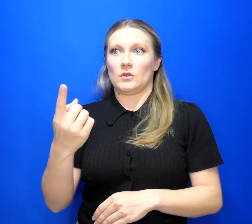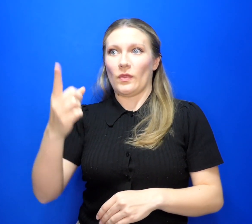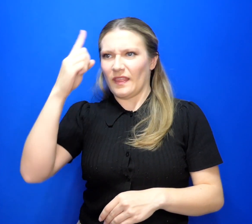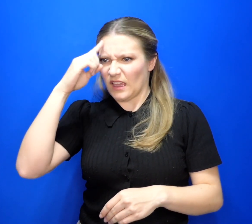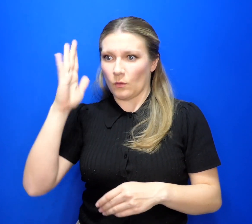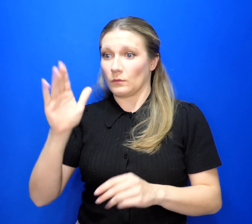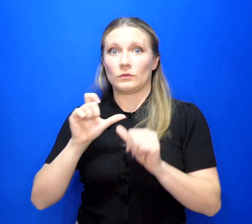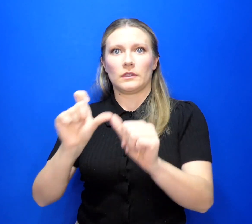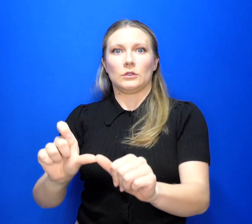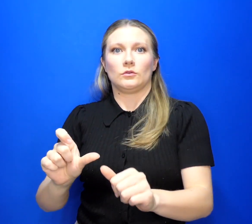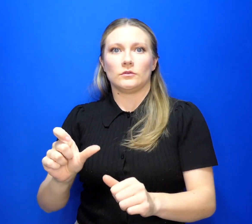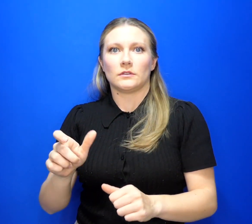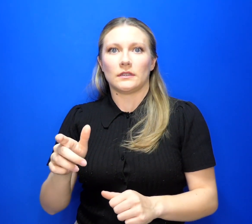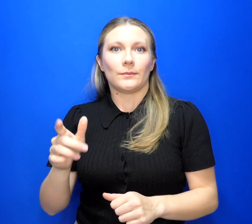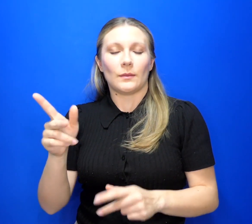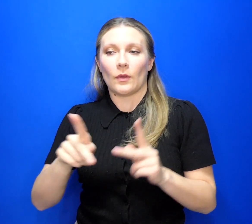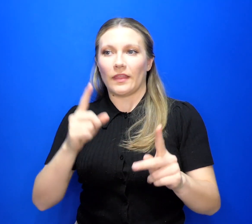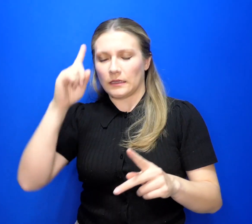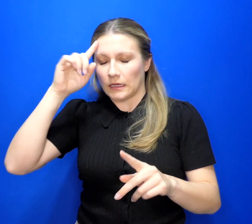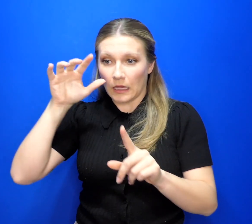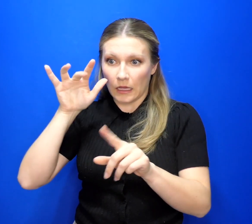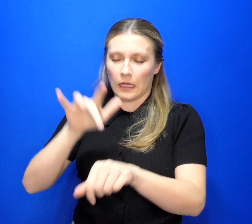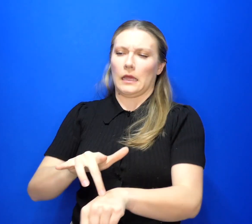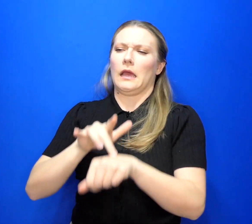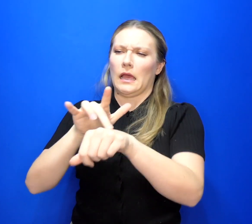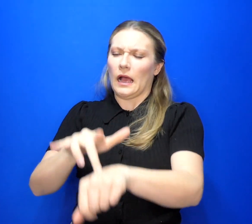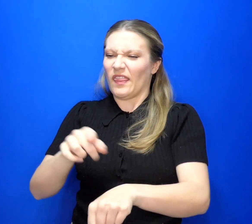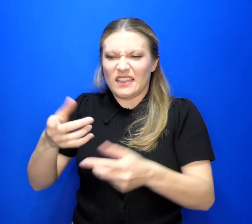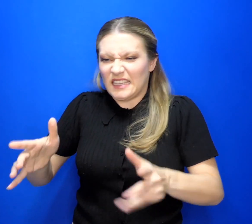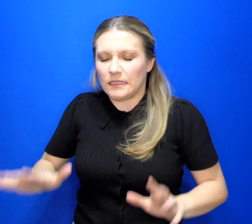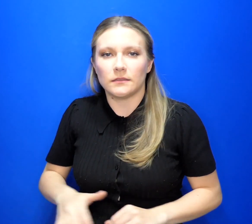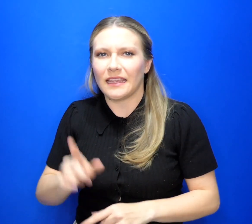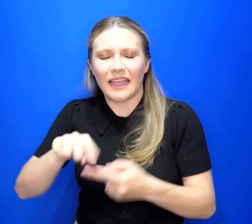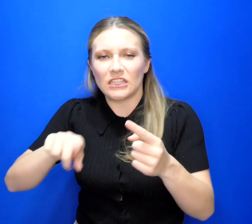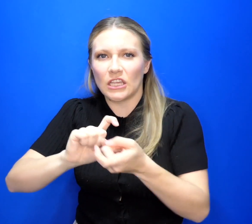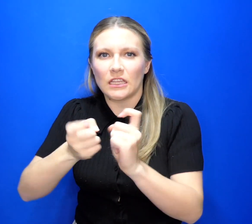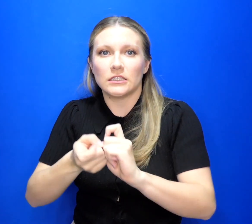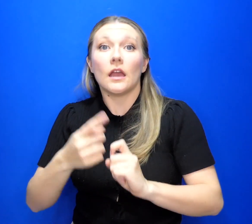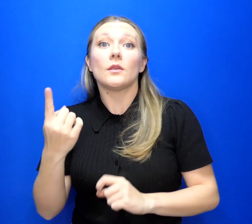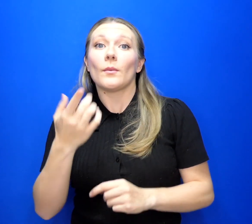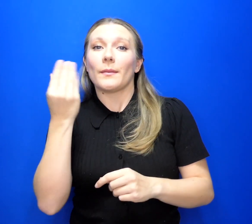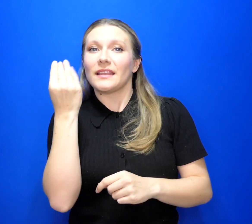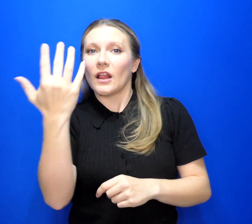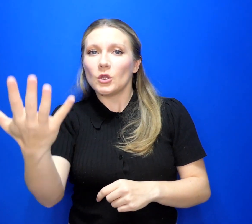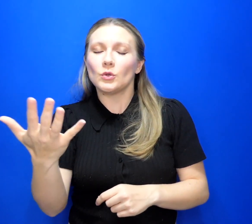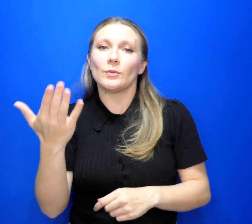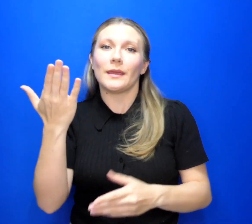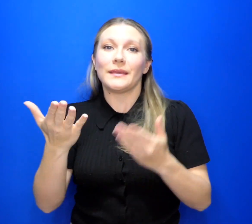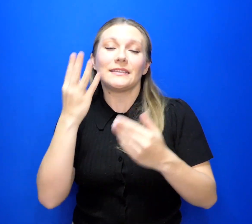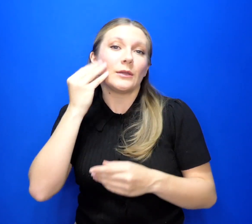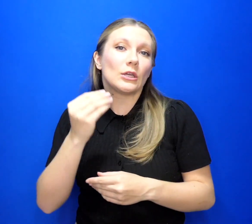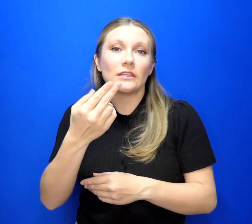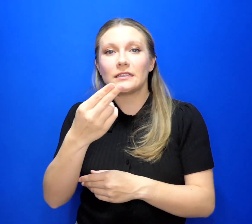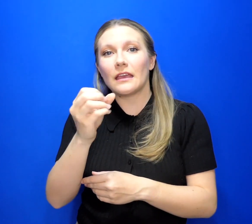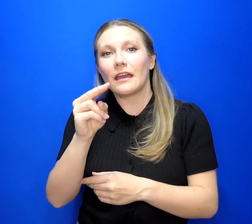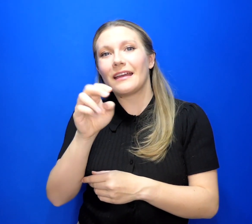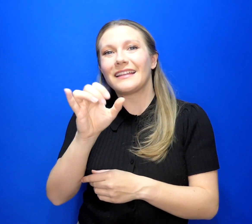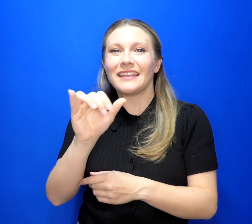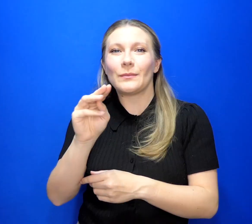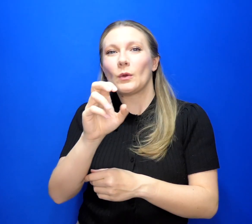get caught up in thinking, well, this is it. And someone can tell you in the moment, hey, you might experience a honeymoon. And a honeymoon's